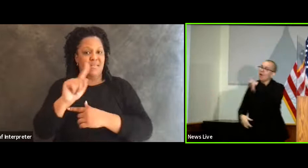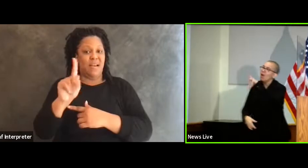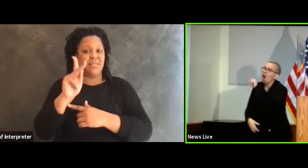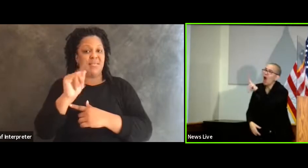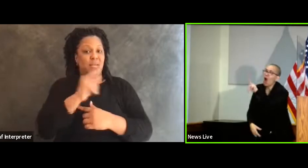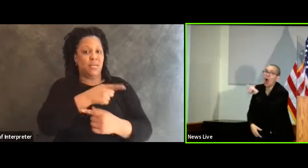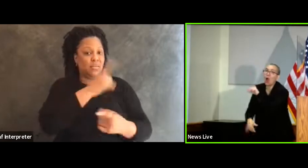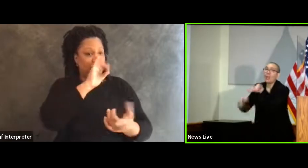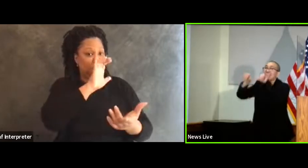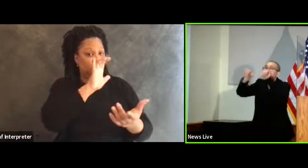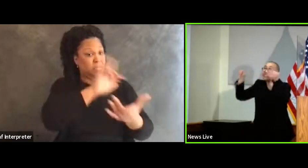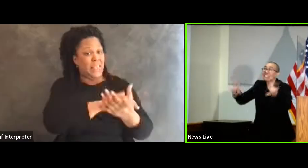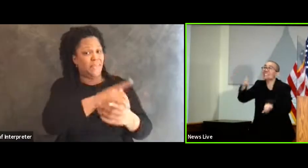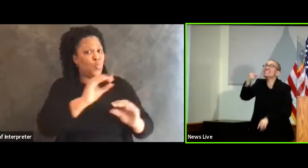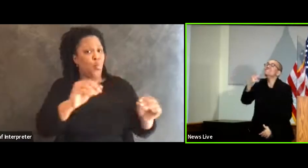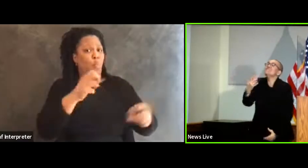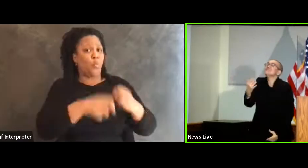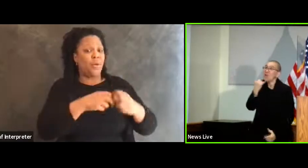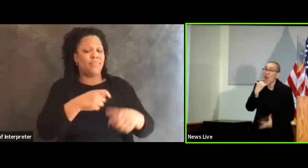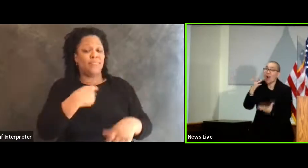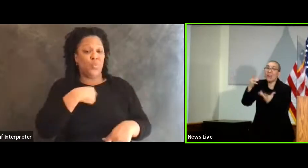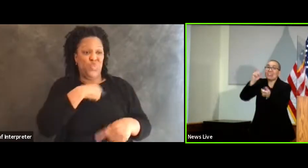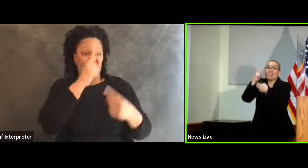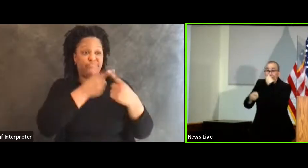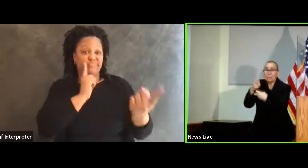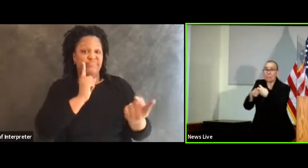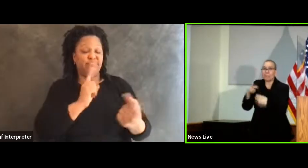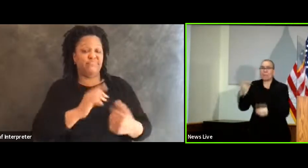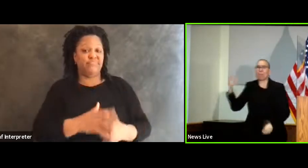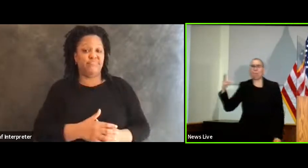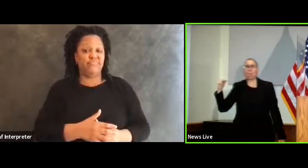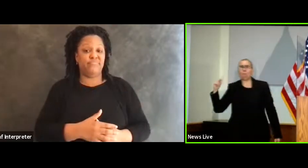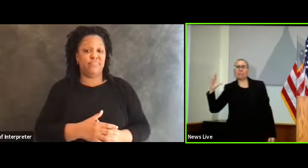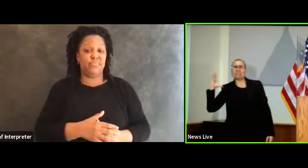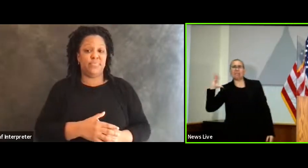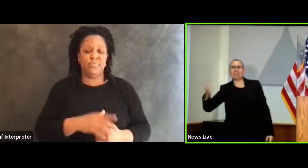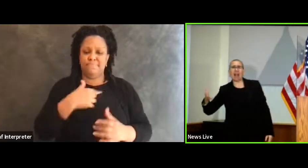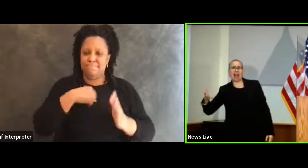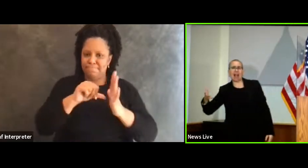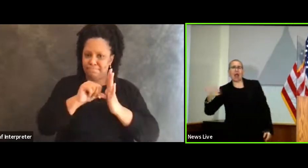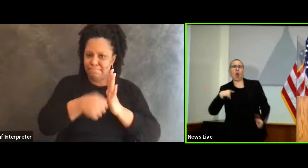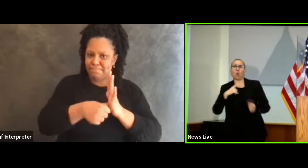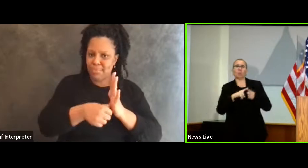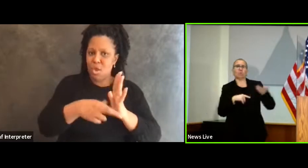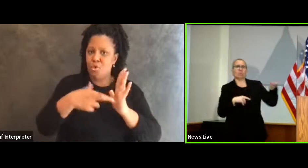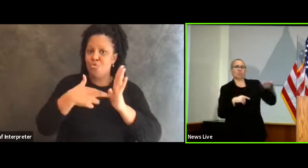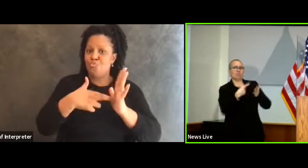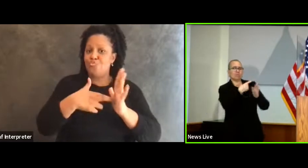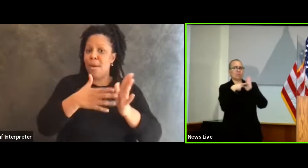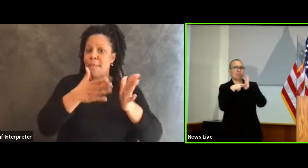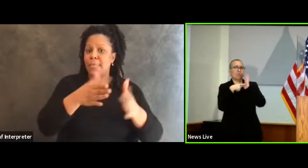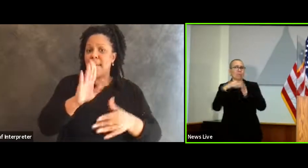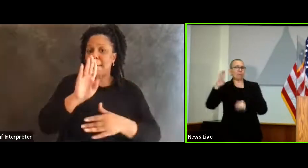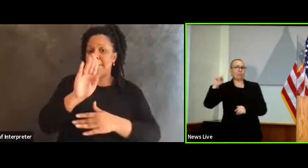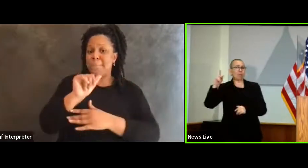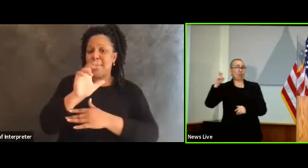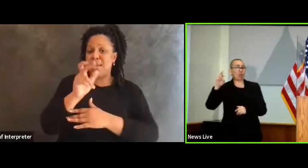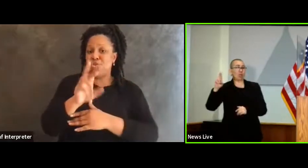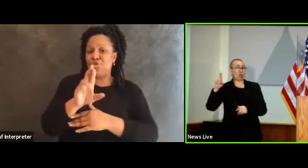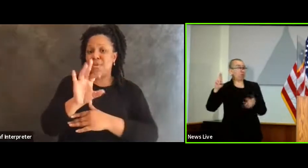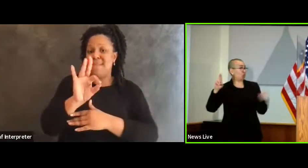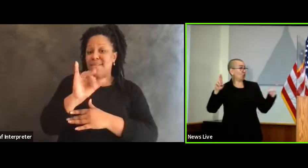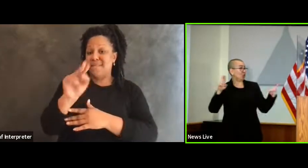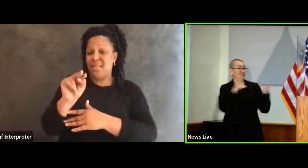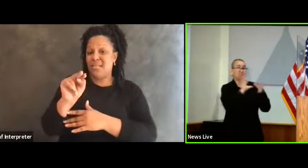like to put into context what Representative Becker-Finn said, just to be clear, and going back to what Lieutenant Governor said. Delshia